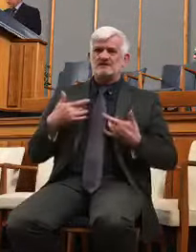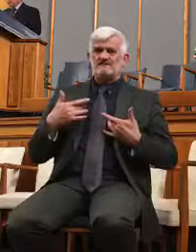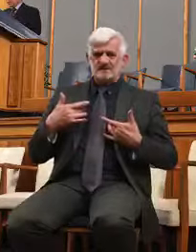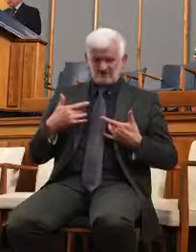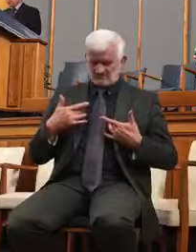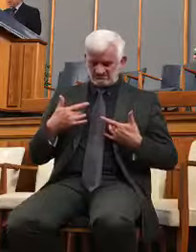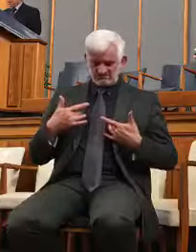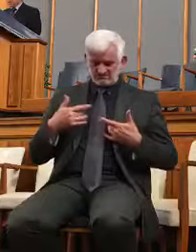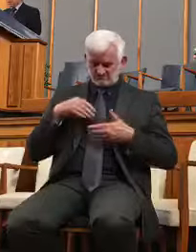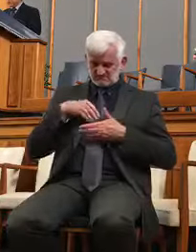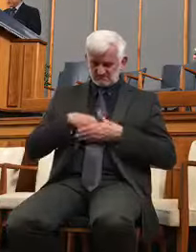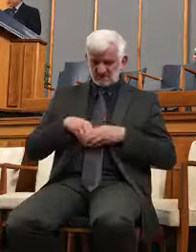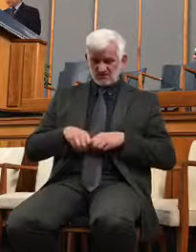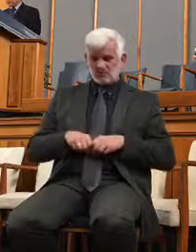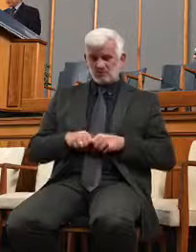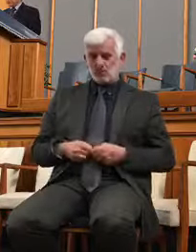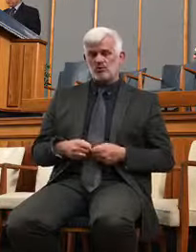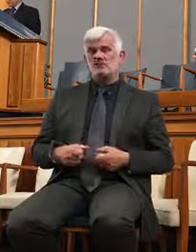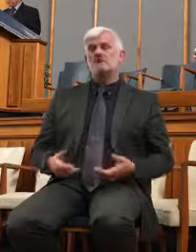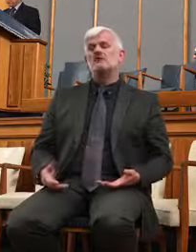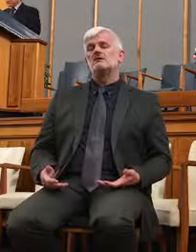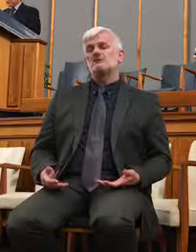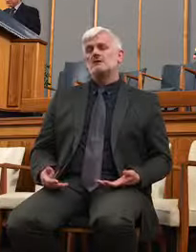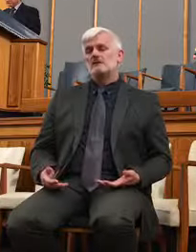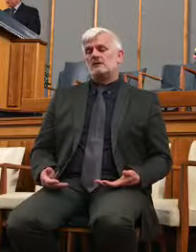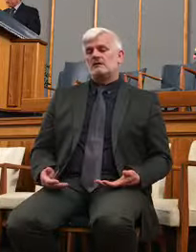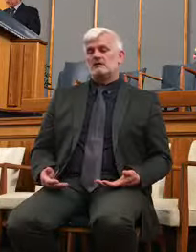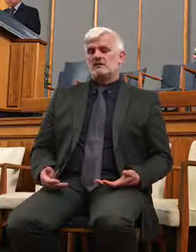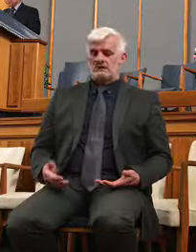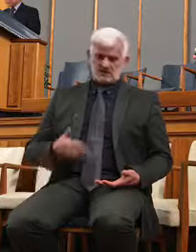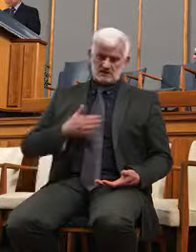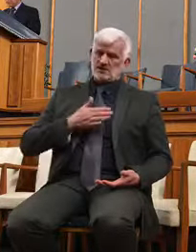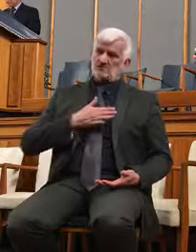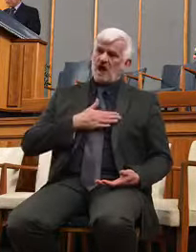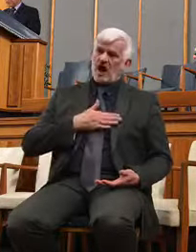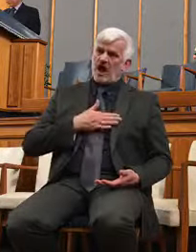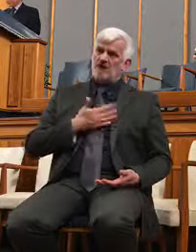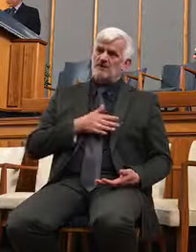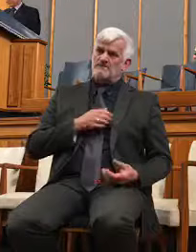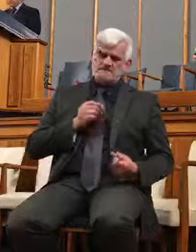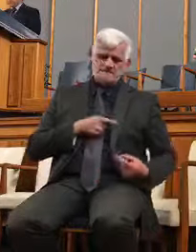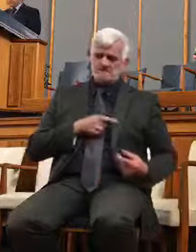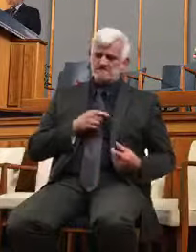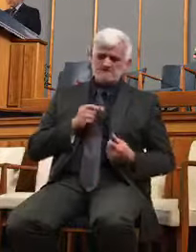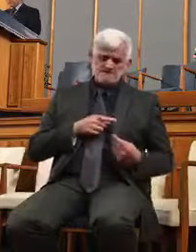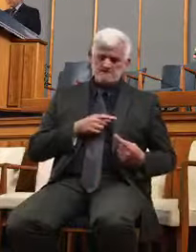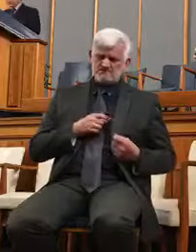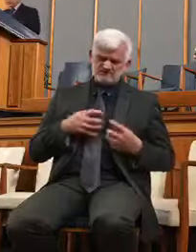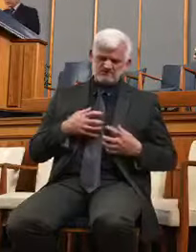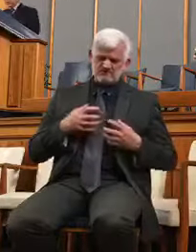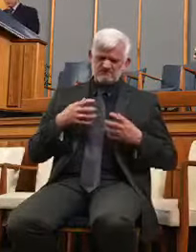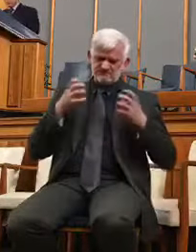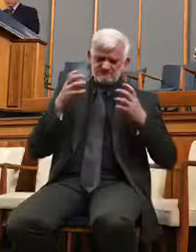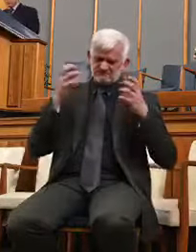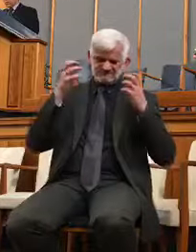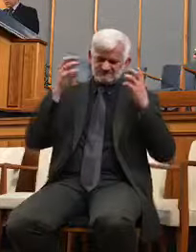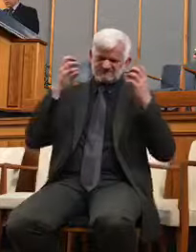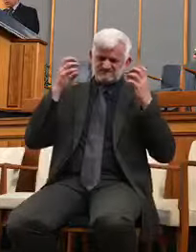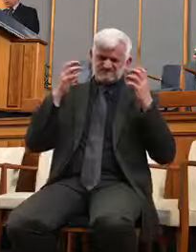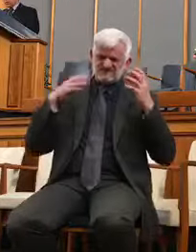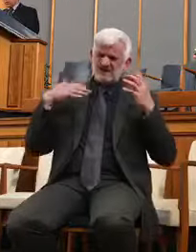broken. I have wrought by reason of the disquietness of my heart. Lo,